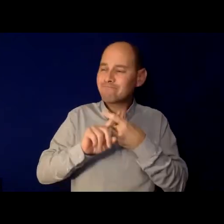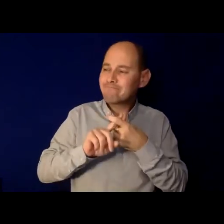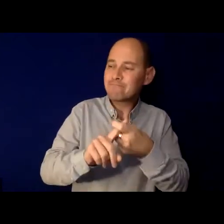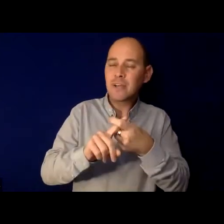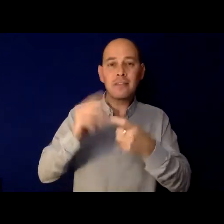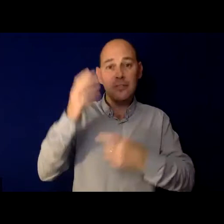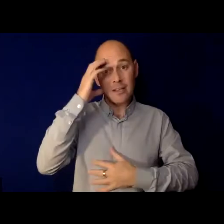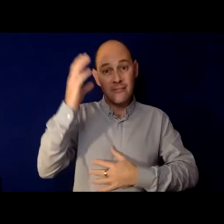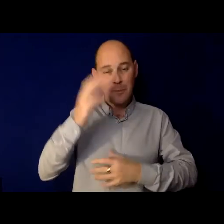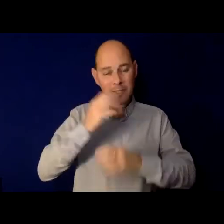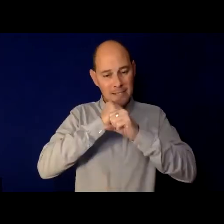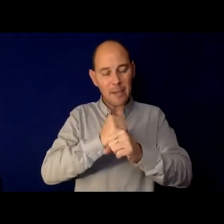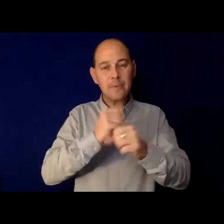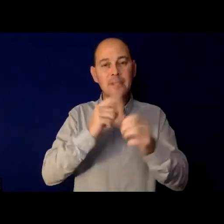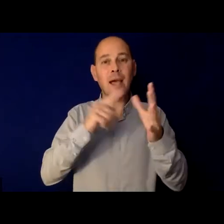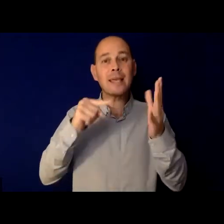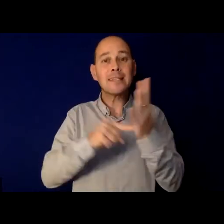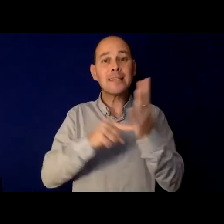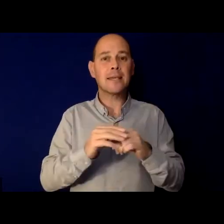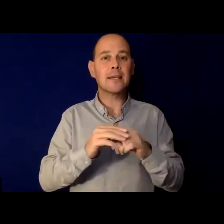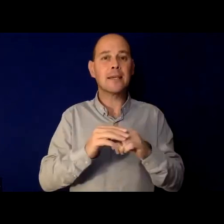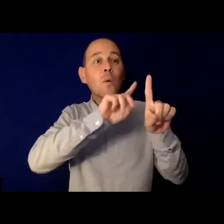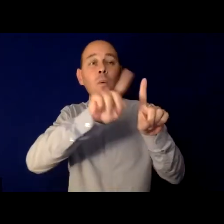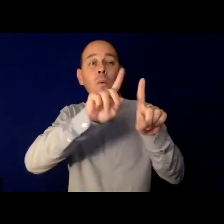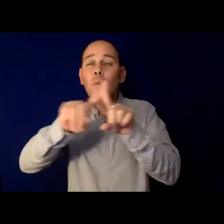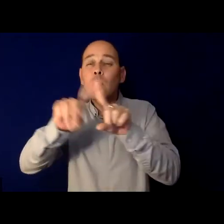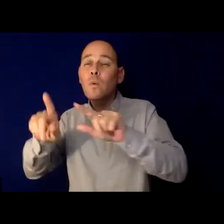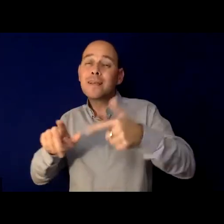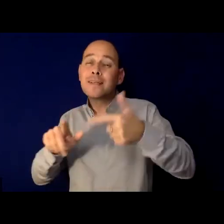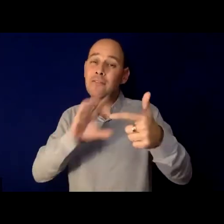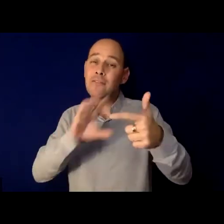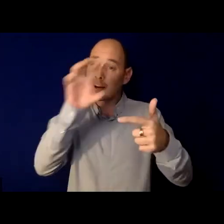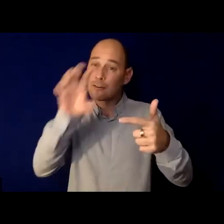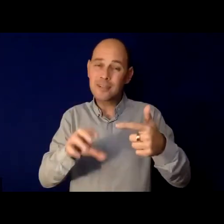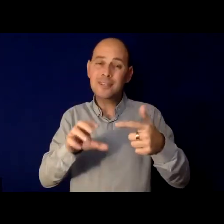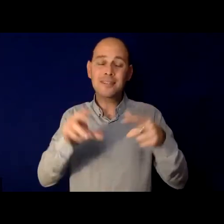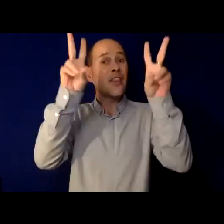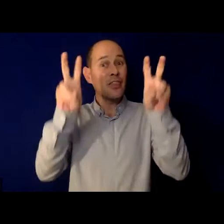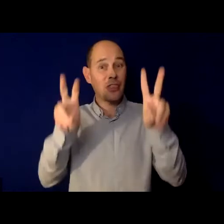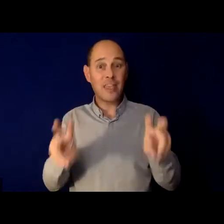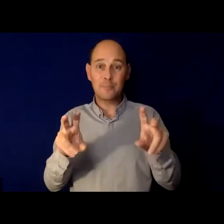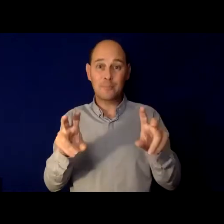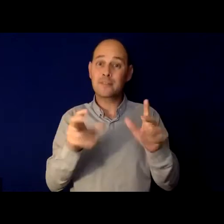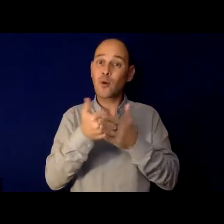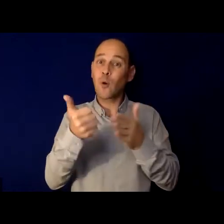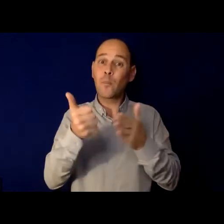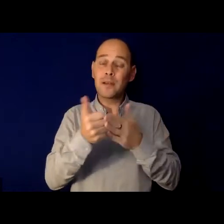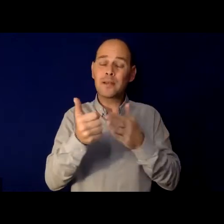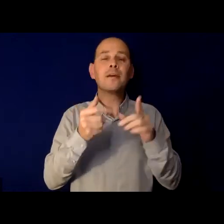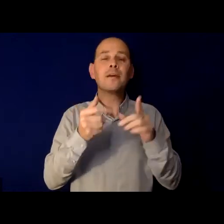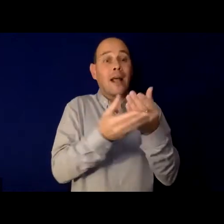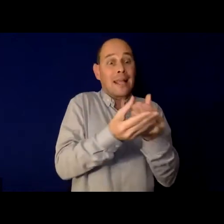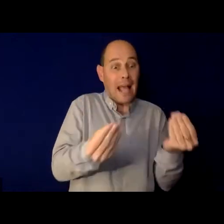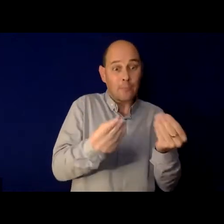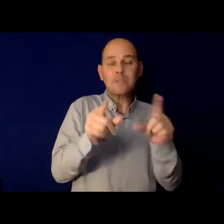to AT. Across all the different countries, we really saw some common themes regarding both those gaps, as well as some of